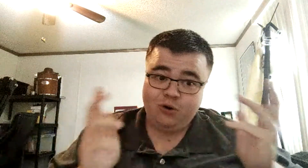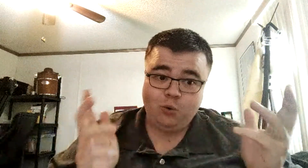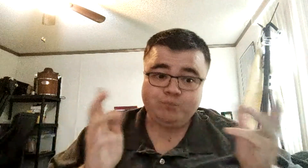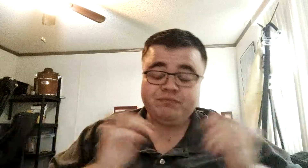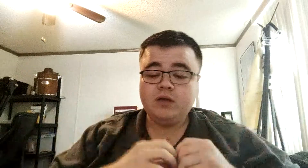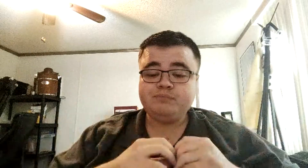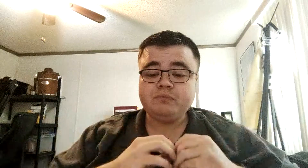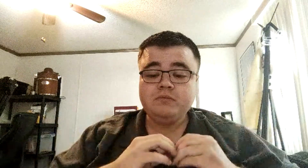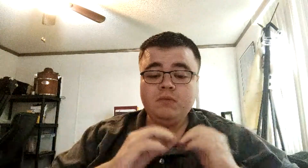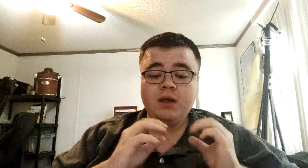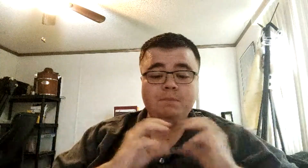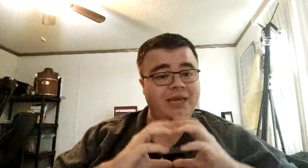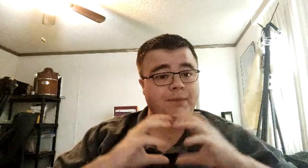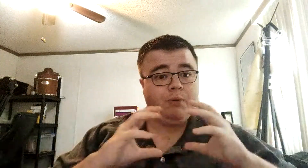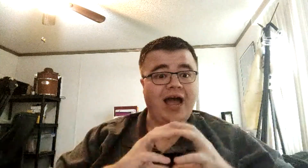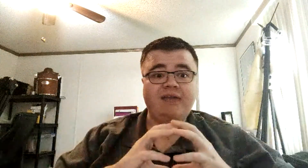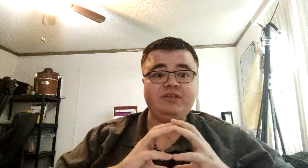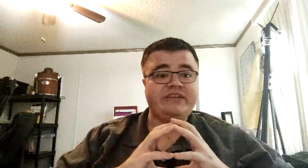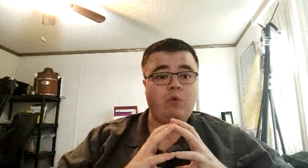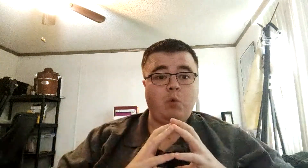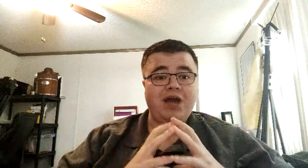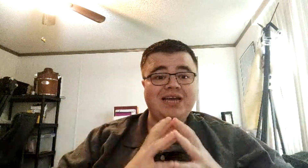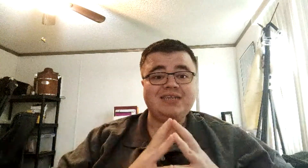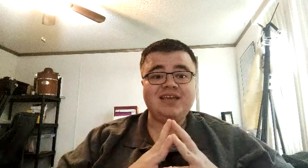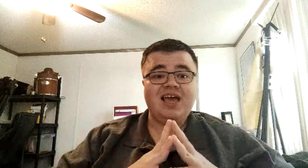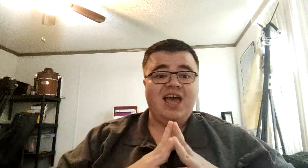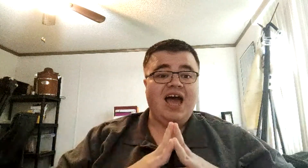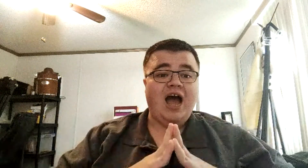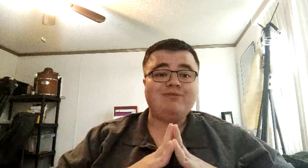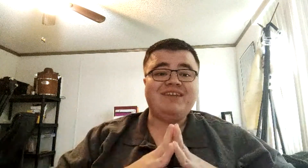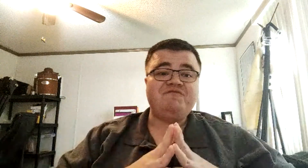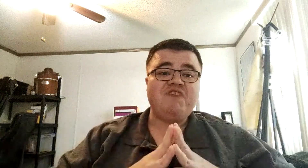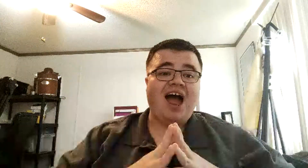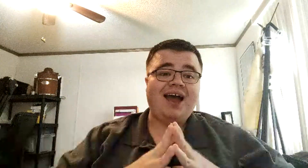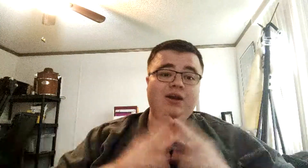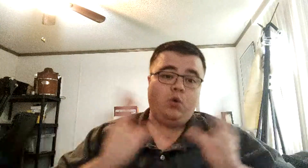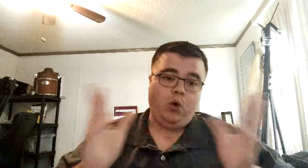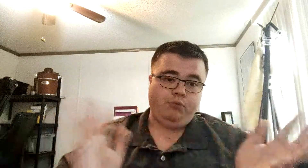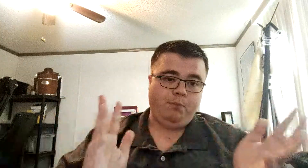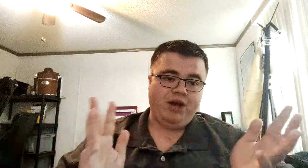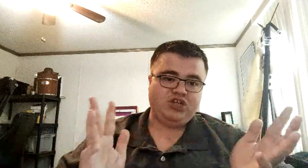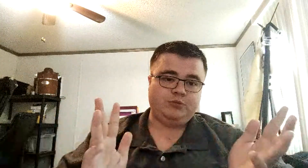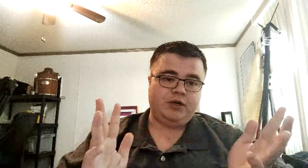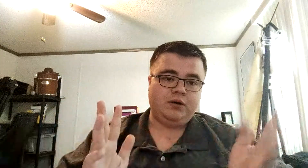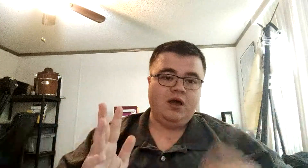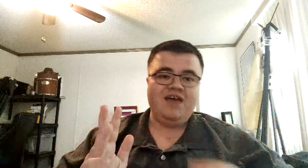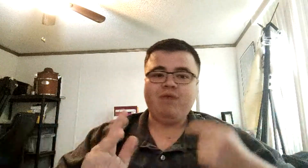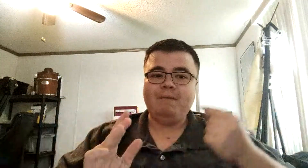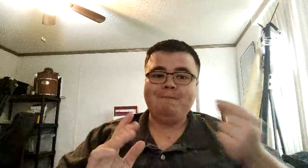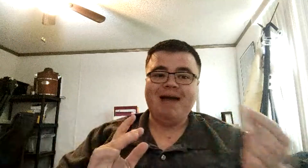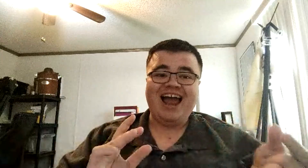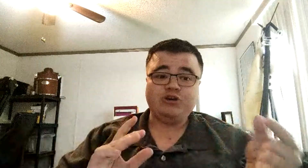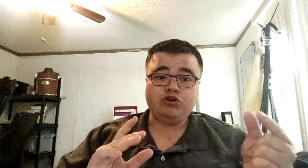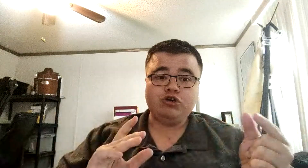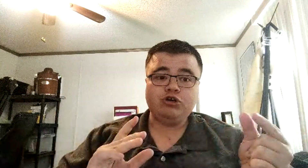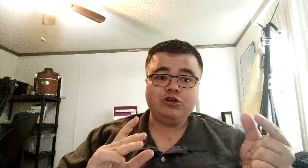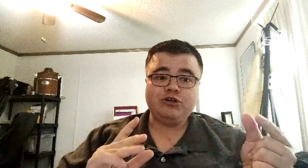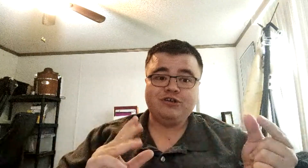So people have different ways how to define corporal punishment, from minor,